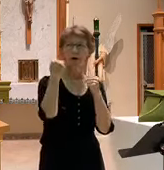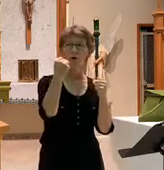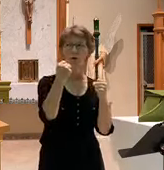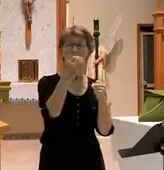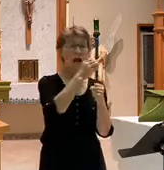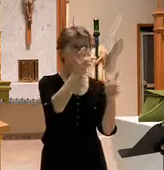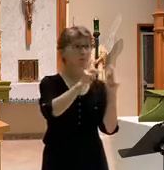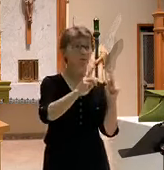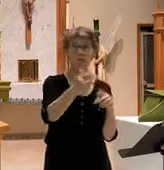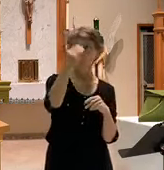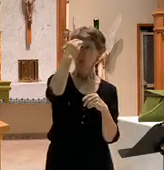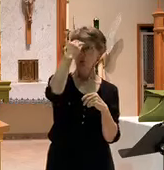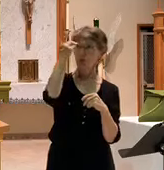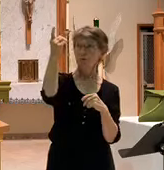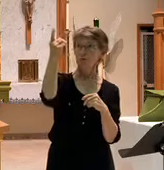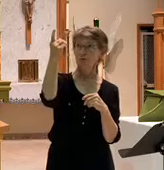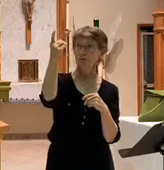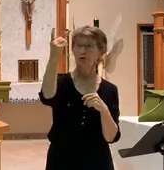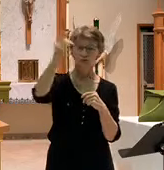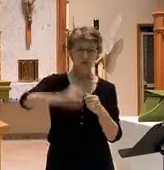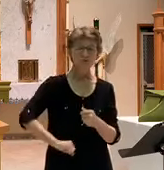you rebuke temerity.